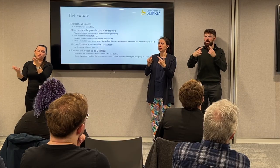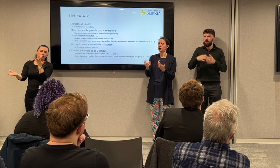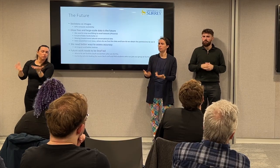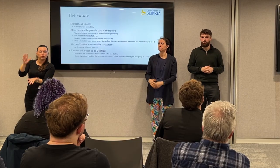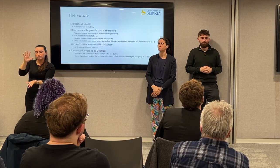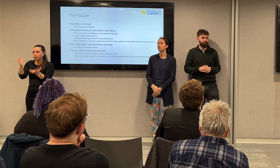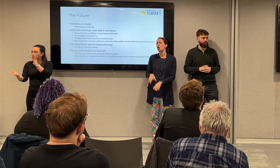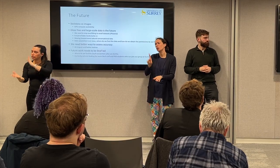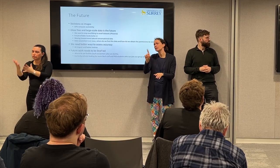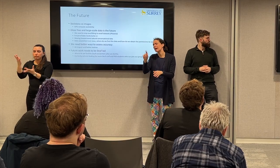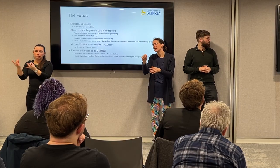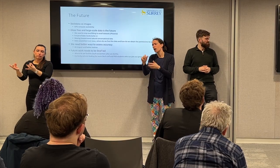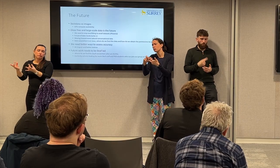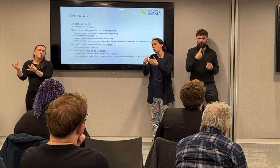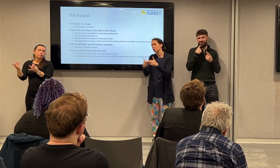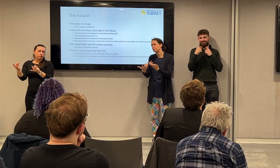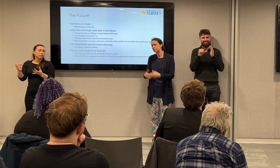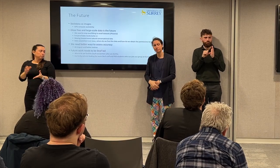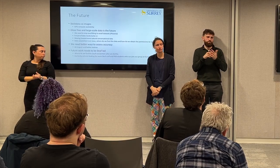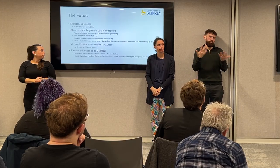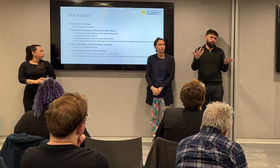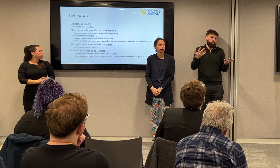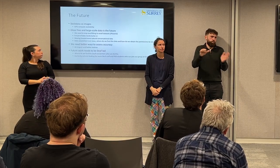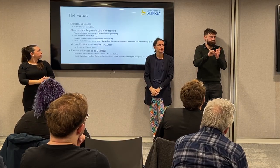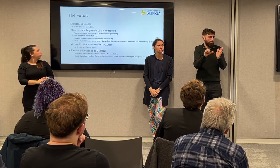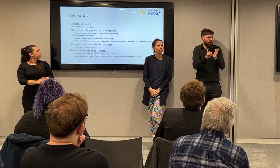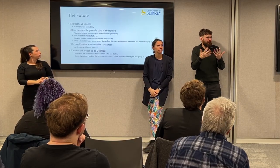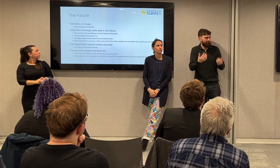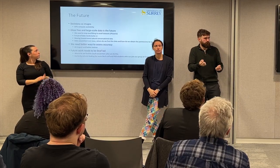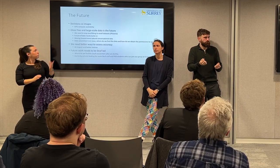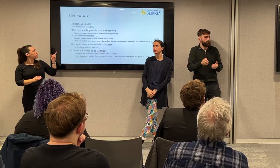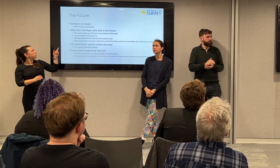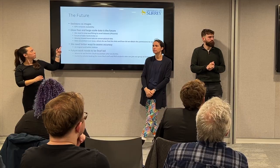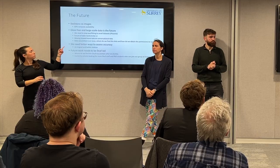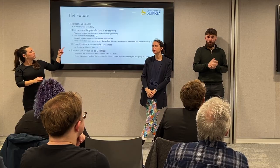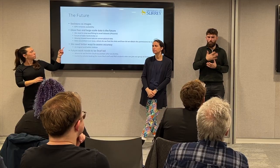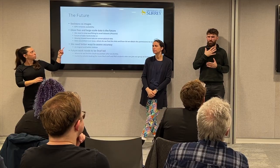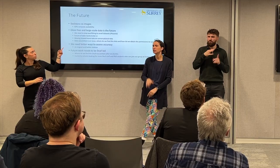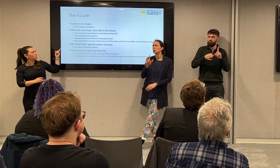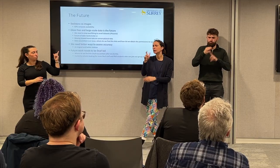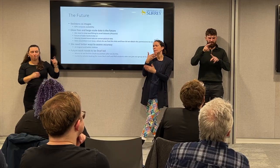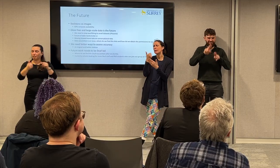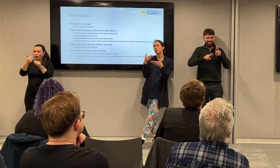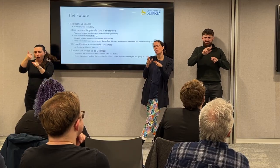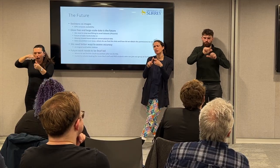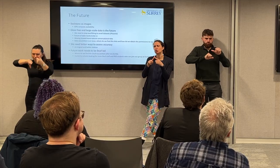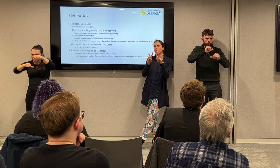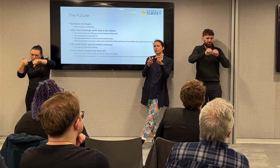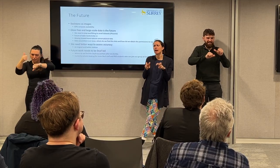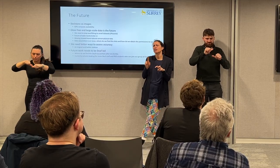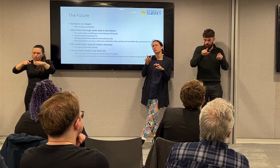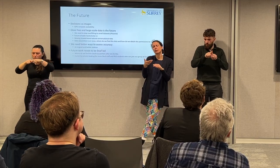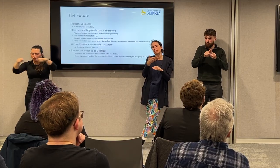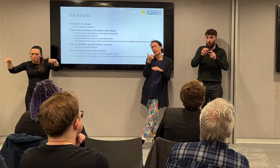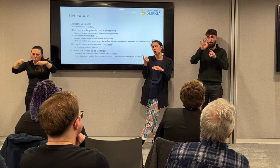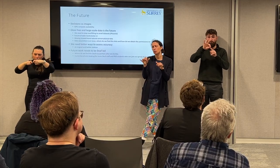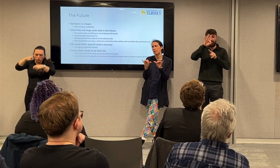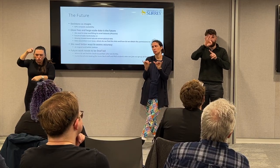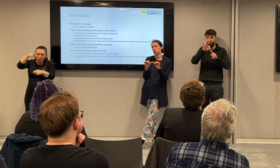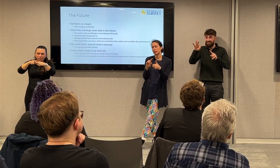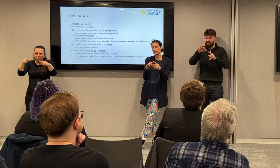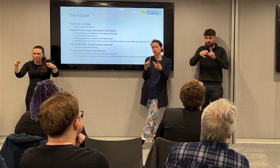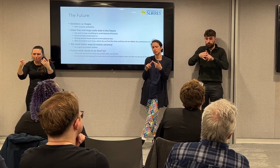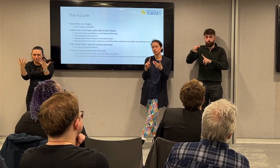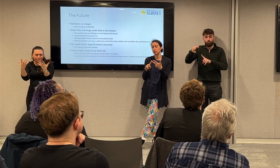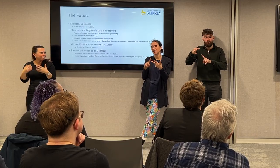So data issue is a problem. We need better ways to assess. I've talked a little bit about better metrics. And then there's